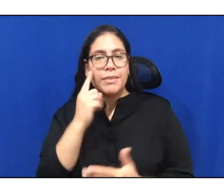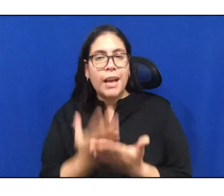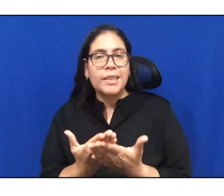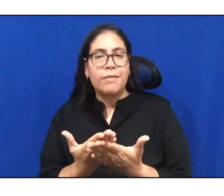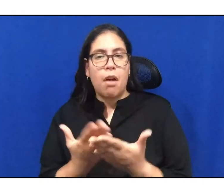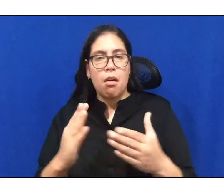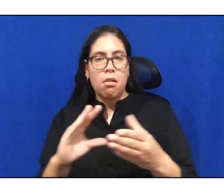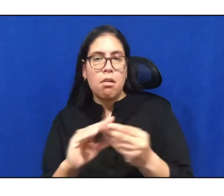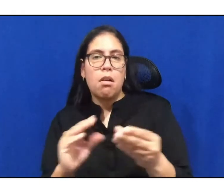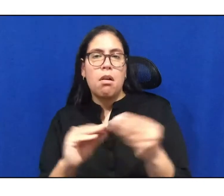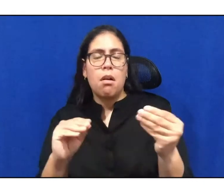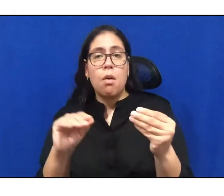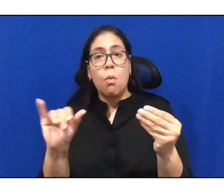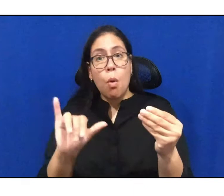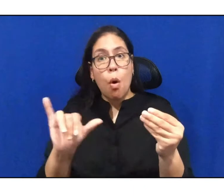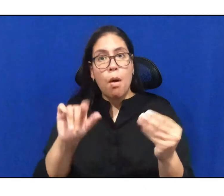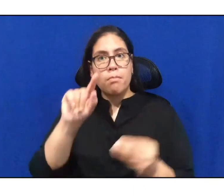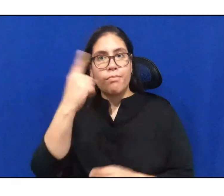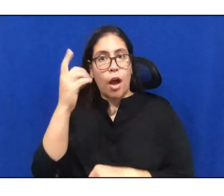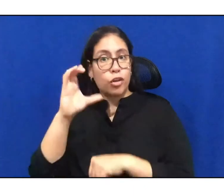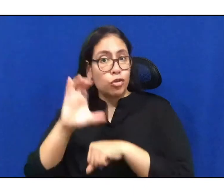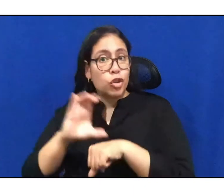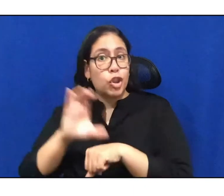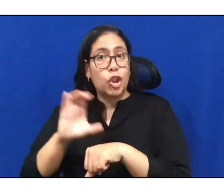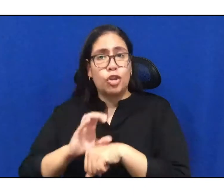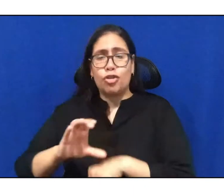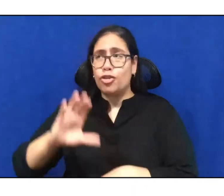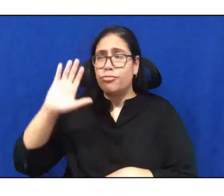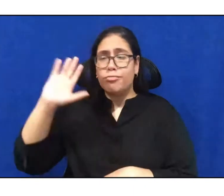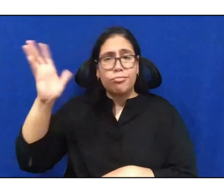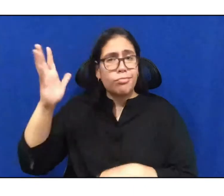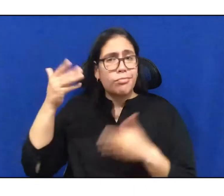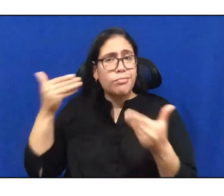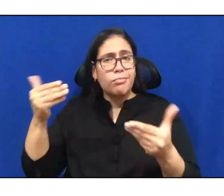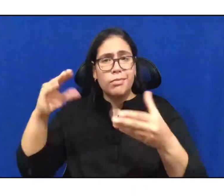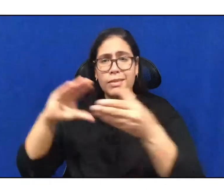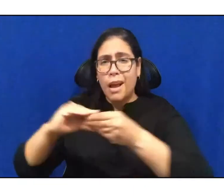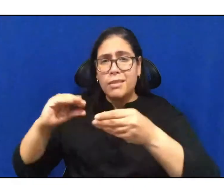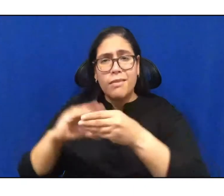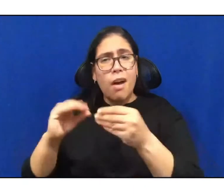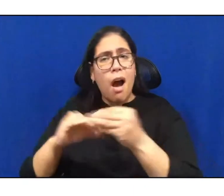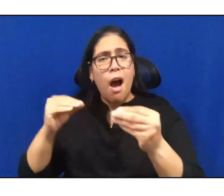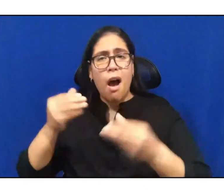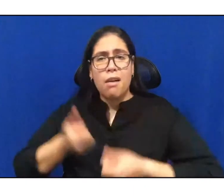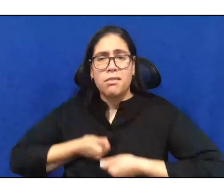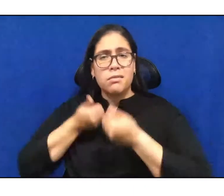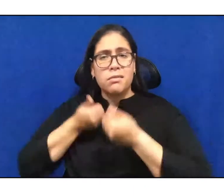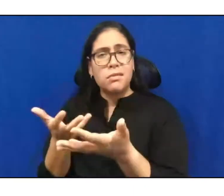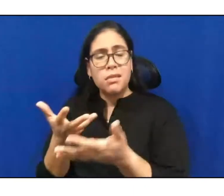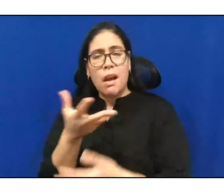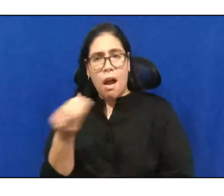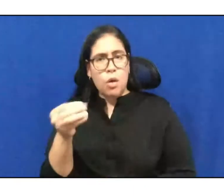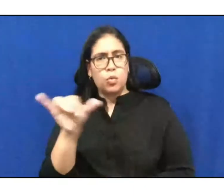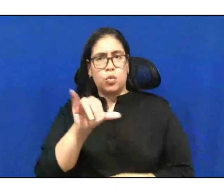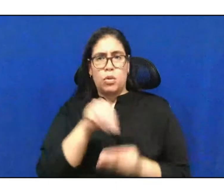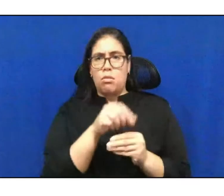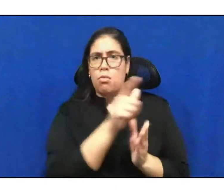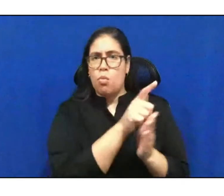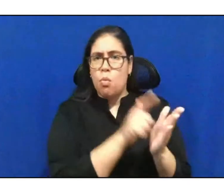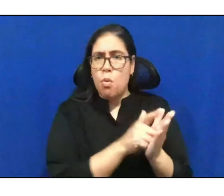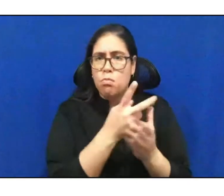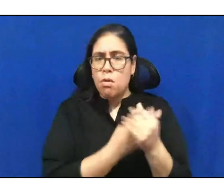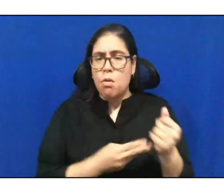of Black church tradition. I mean it in the legal tradition. I mean it in the ways that I think. what